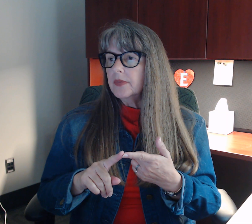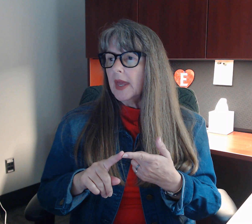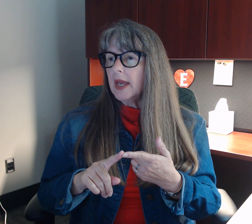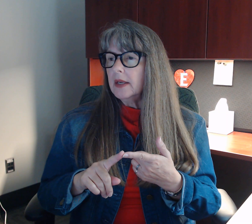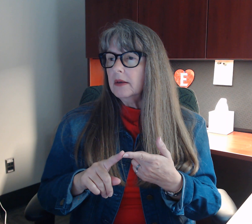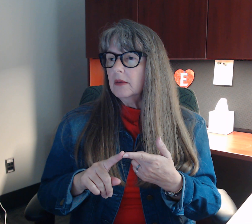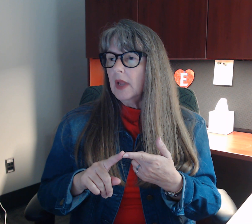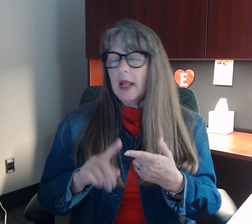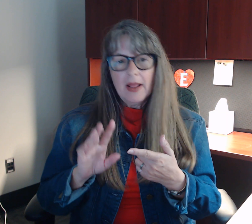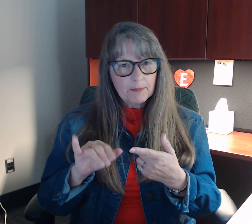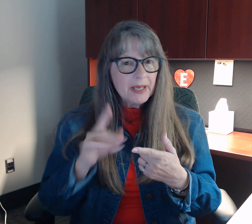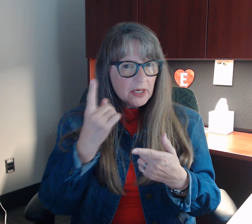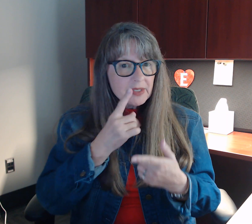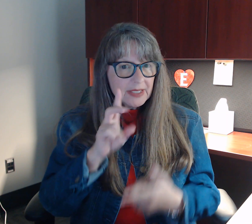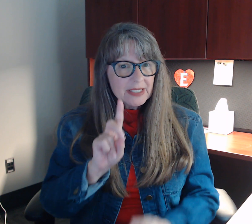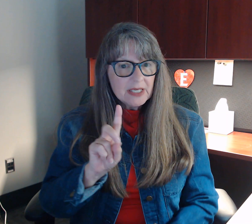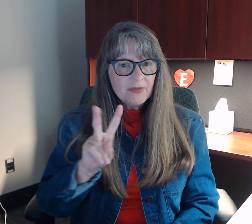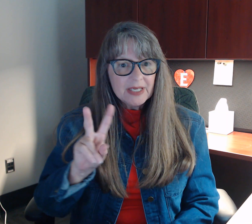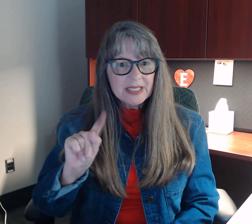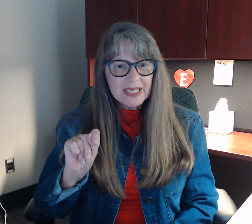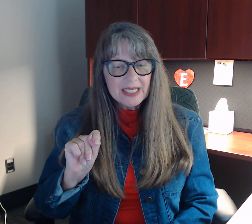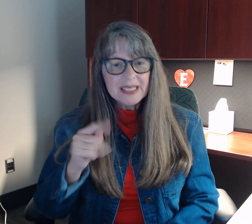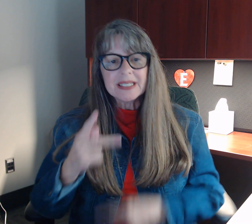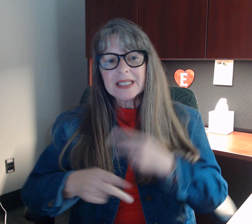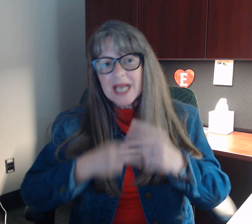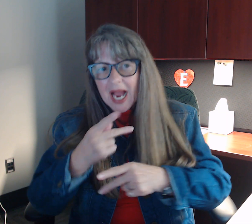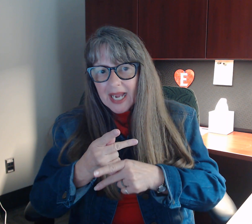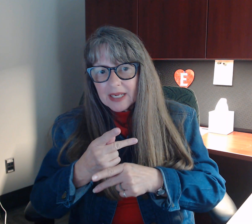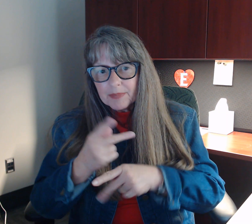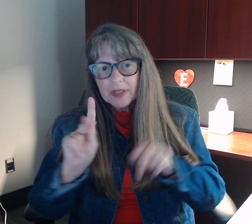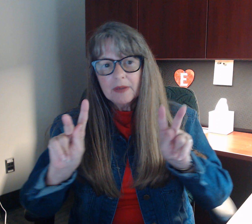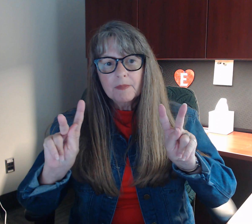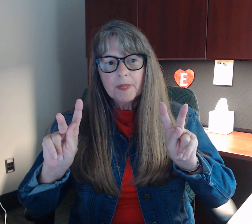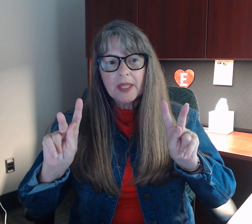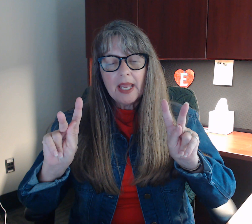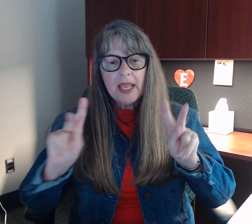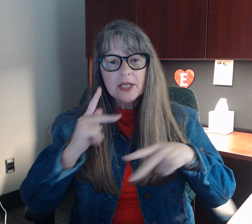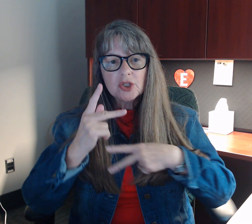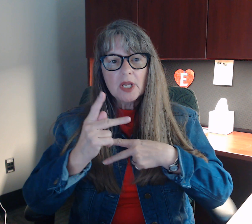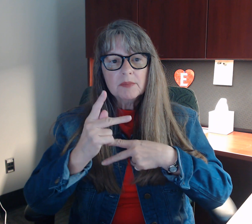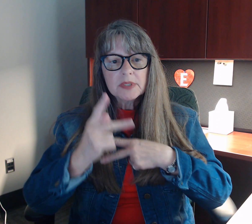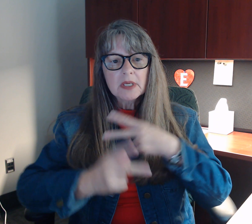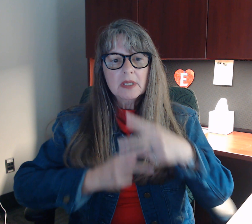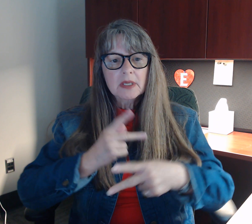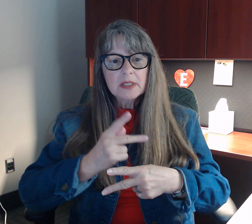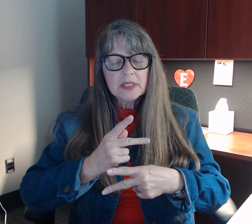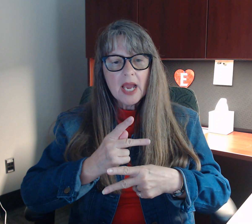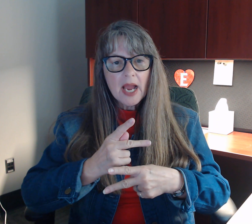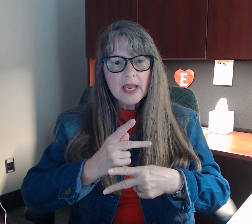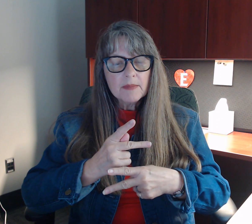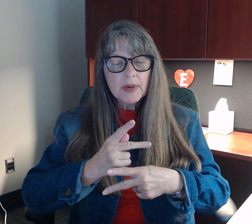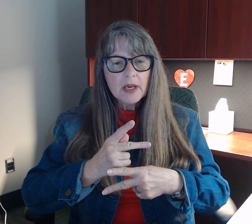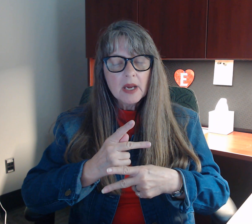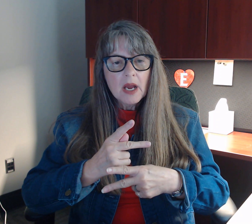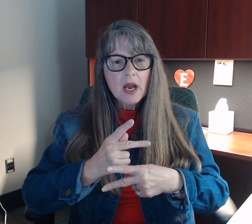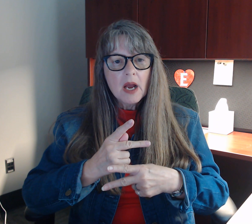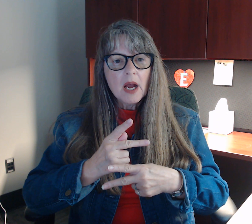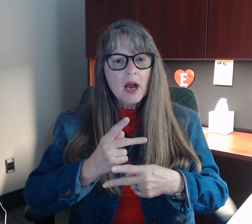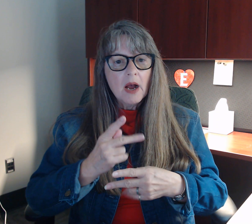that because the DVT is a type, K-hand shapes, type of